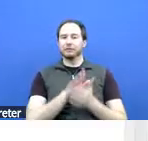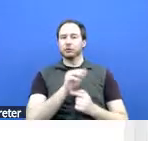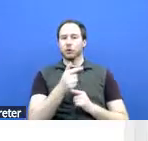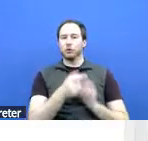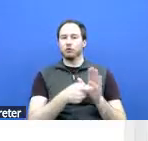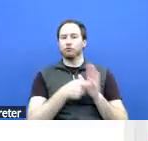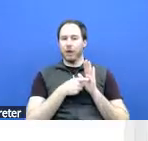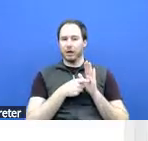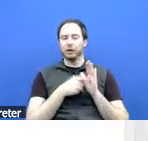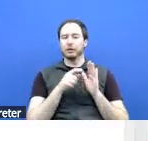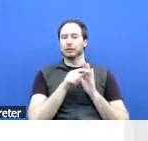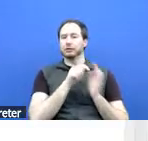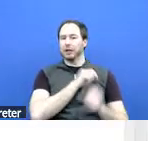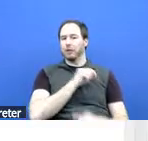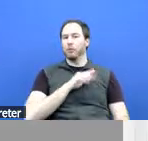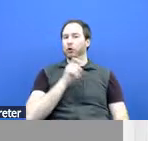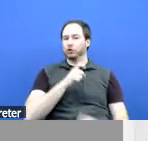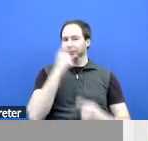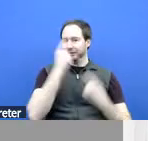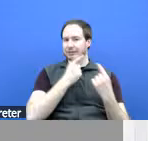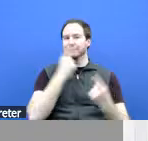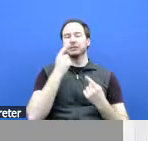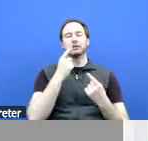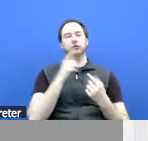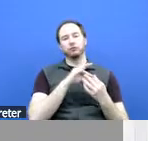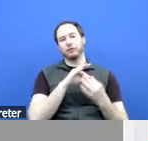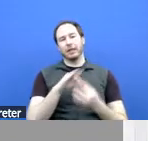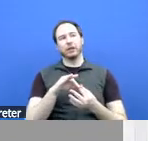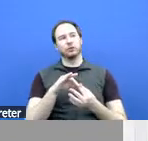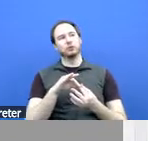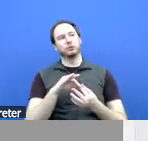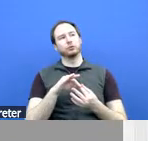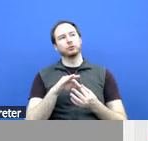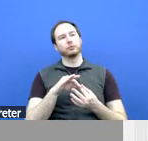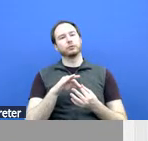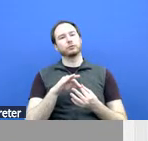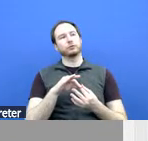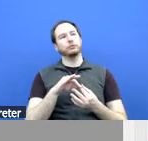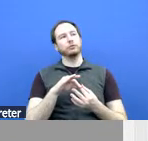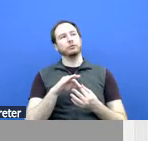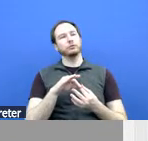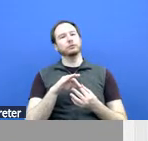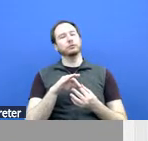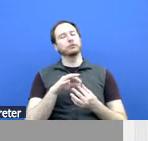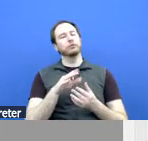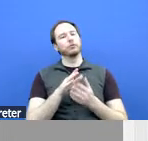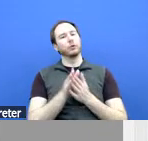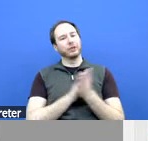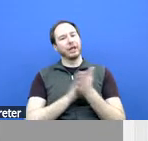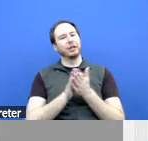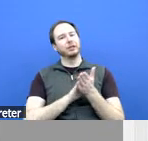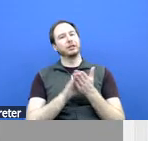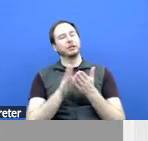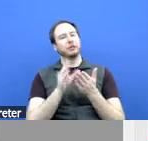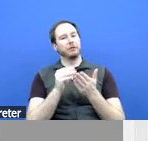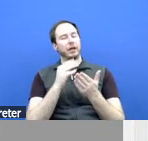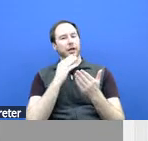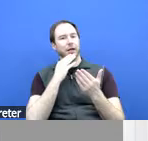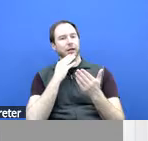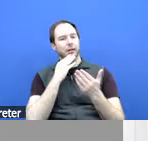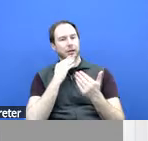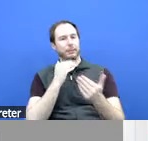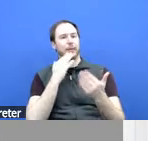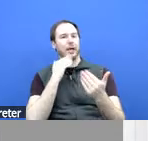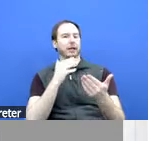that the town board needs to consider as it relates to the incentives and amenities being considered as part of the